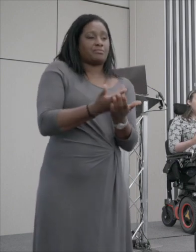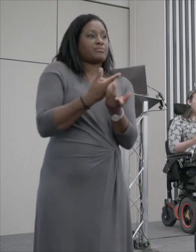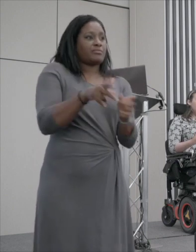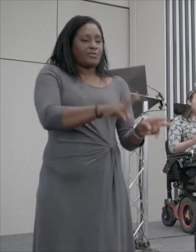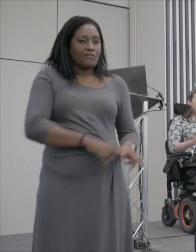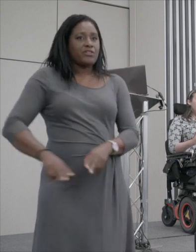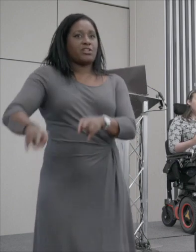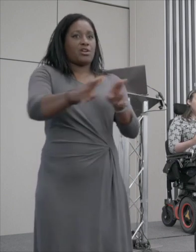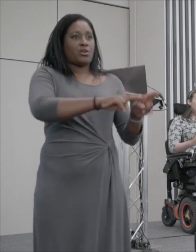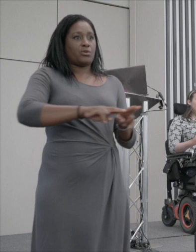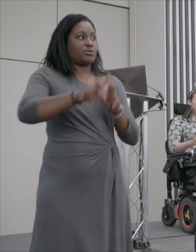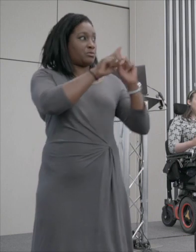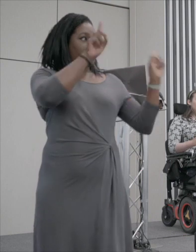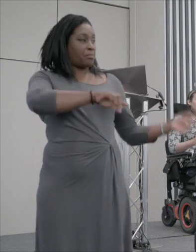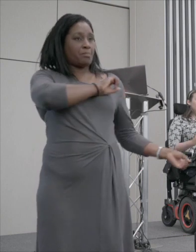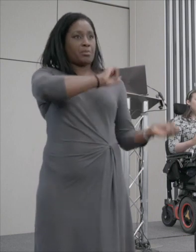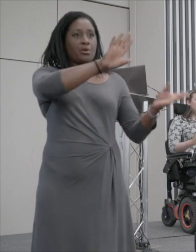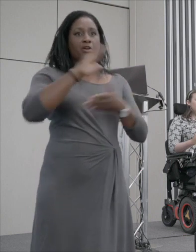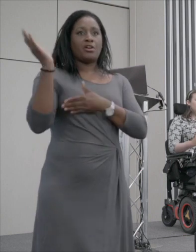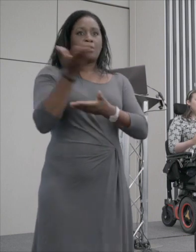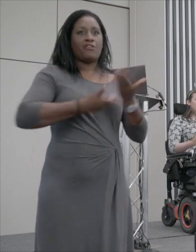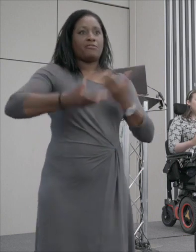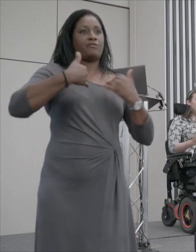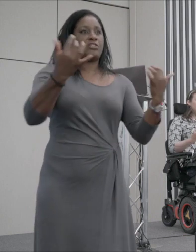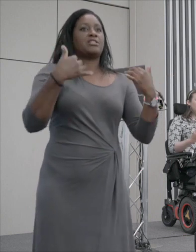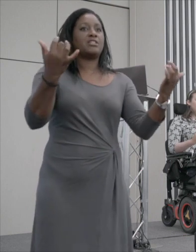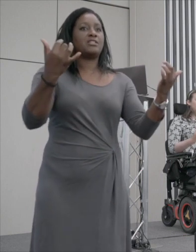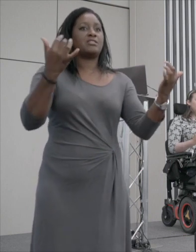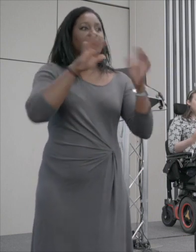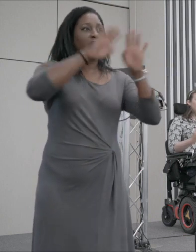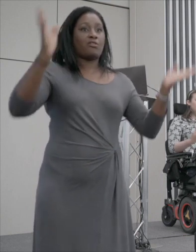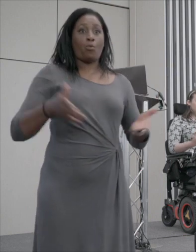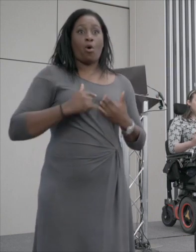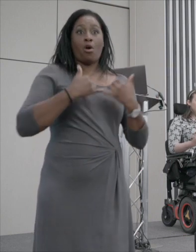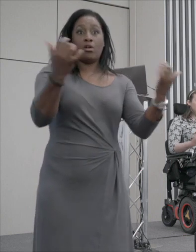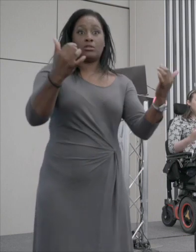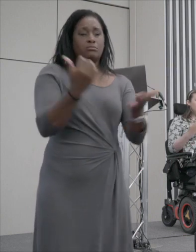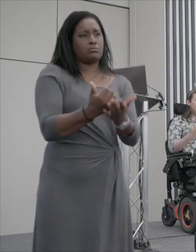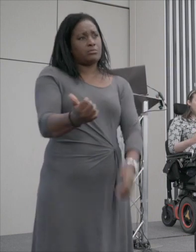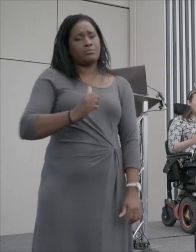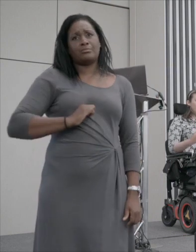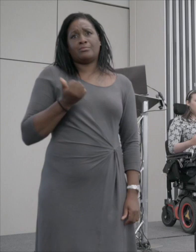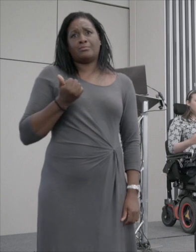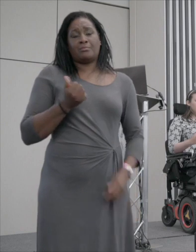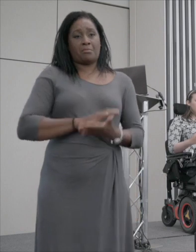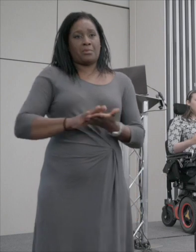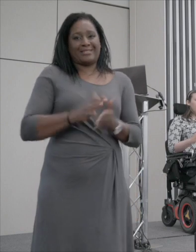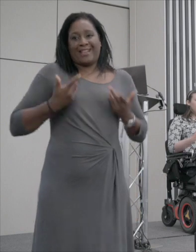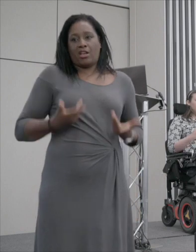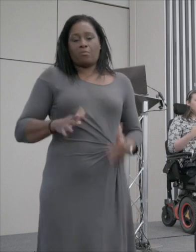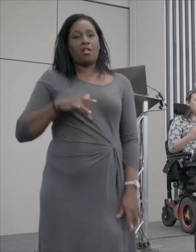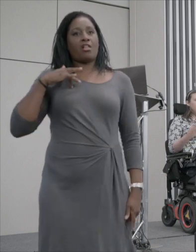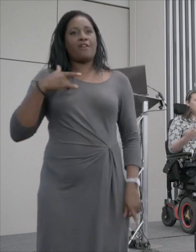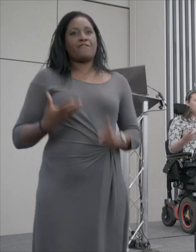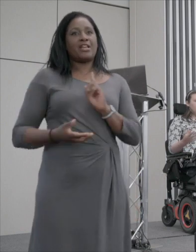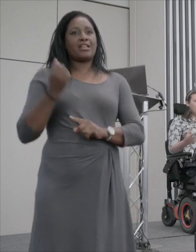shown at conferences all over the world. And to me that is so vital because it enables me to make a difference. My life counts and